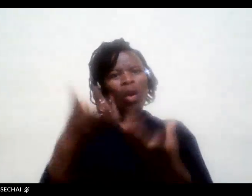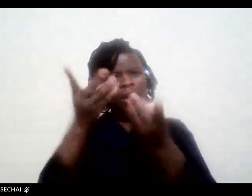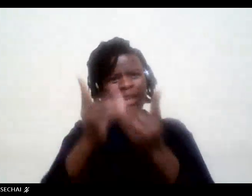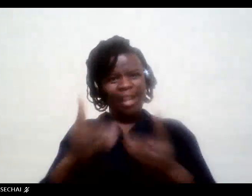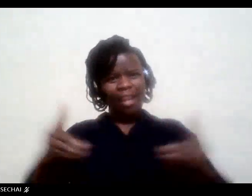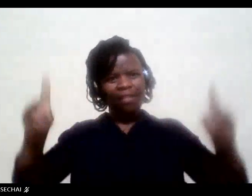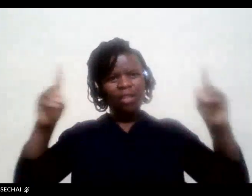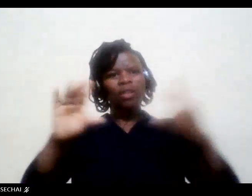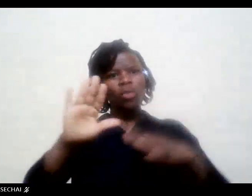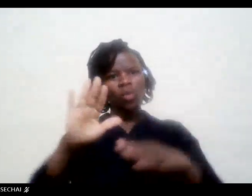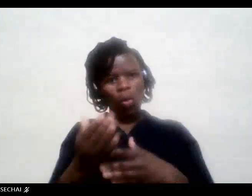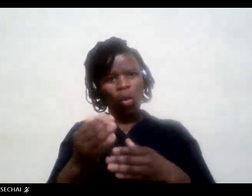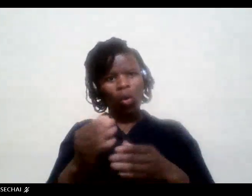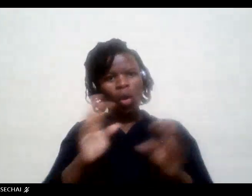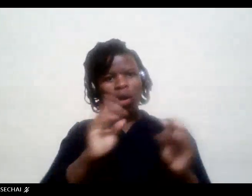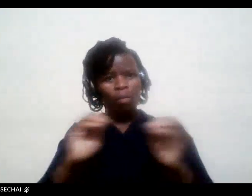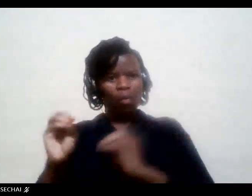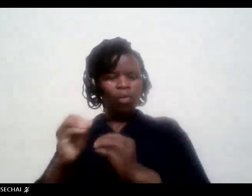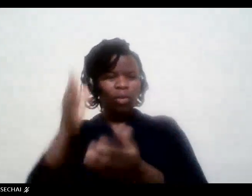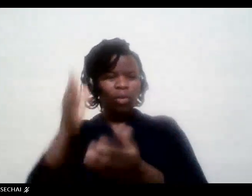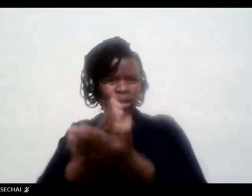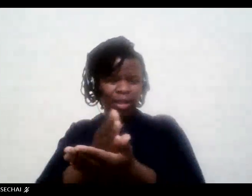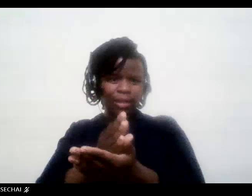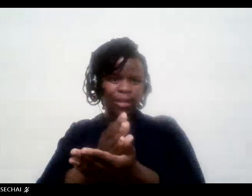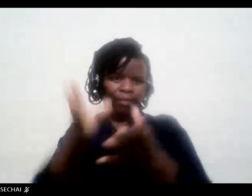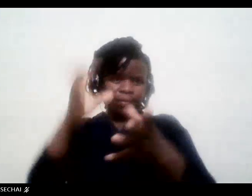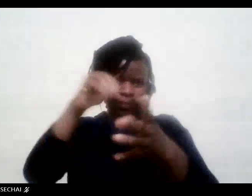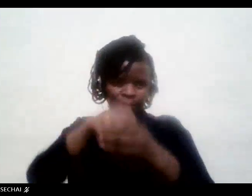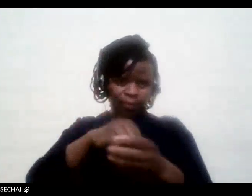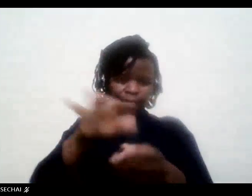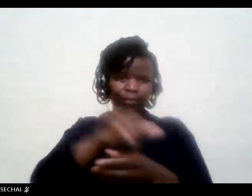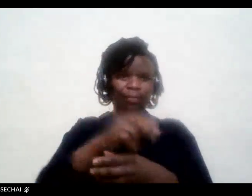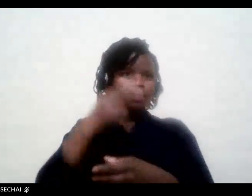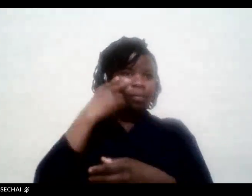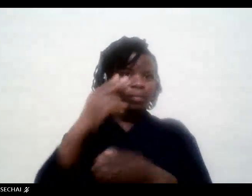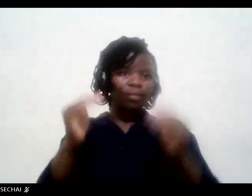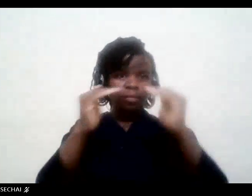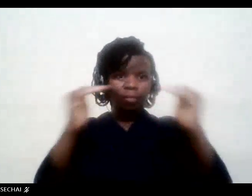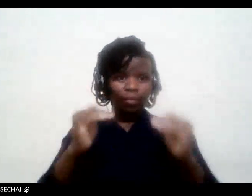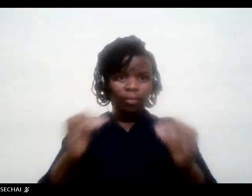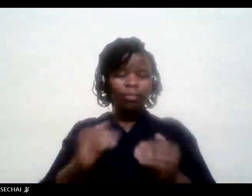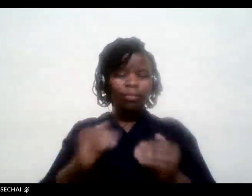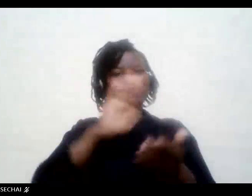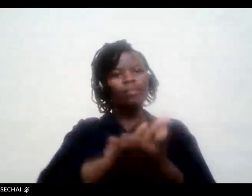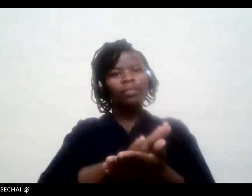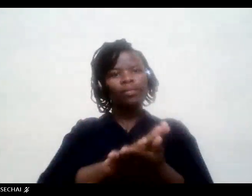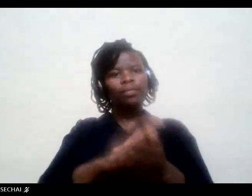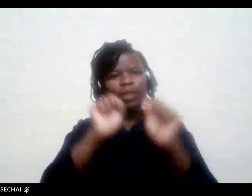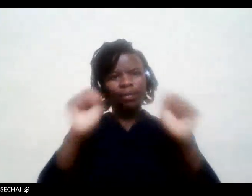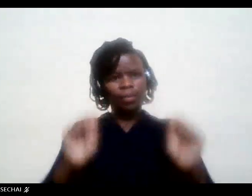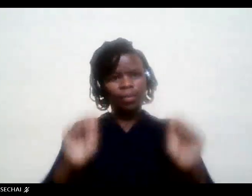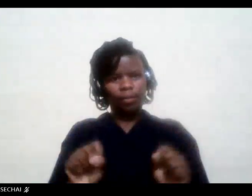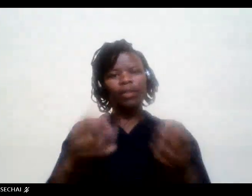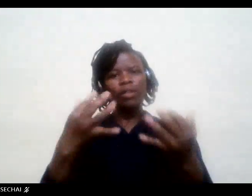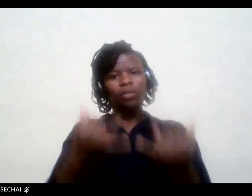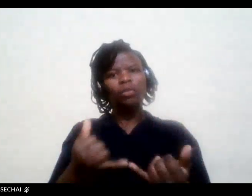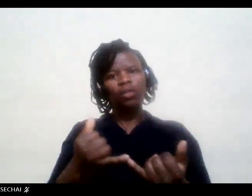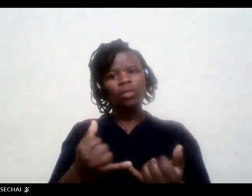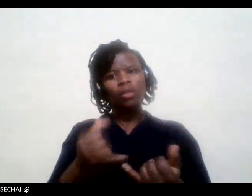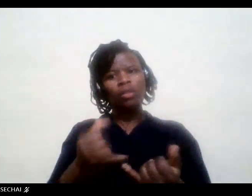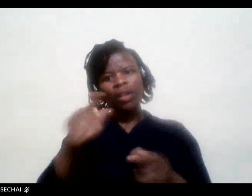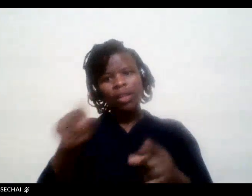which looks into the structural and systemic issues. Monitoring mechanism will point to, okay, even when